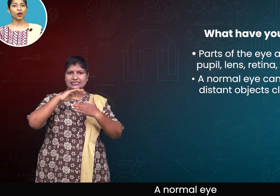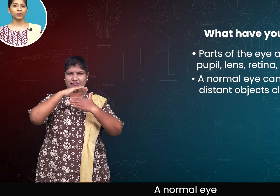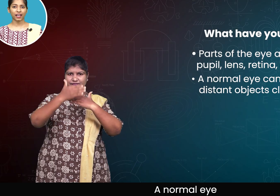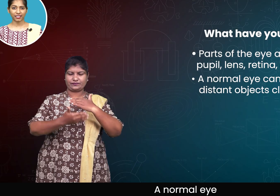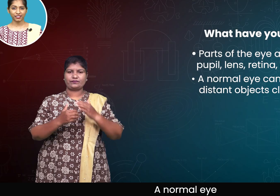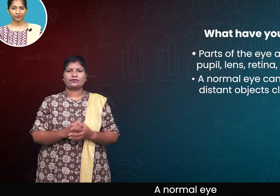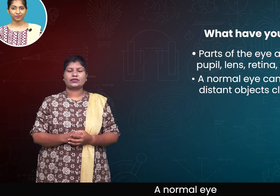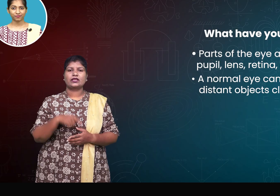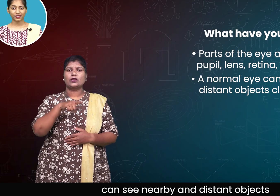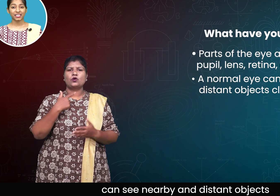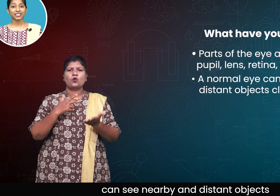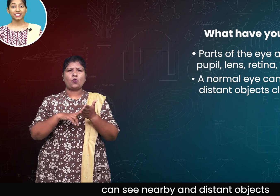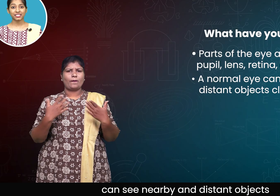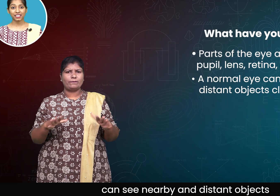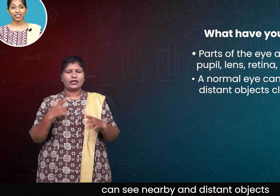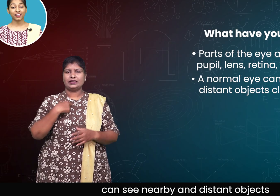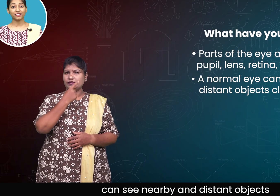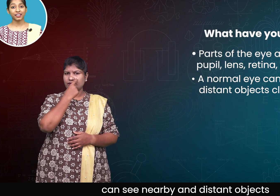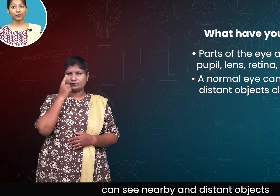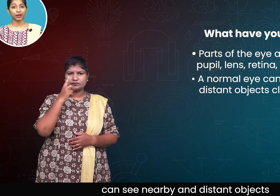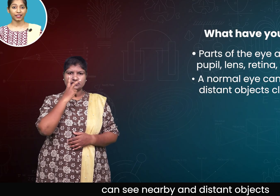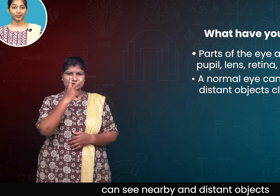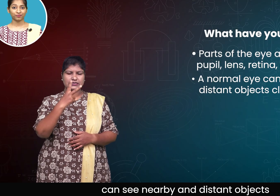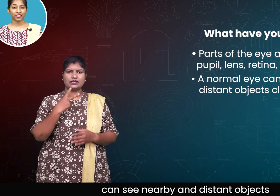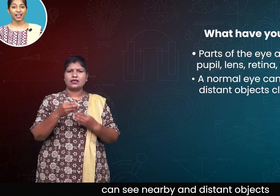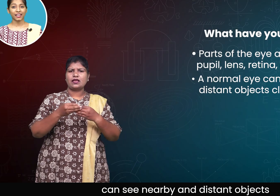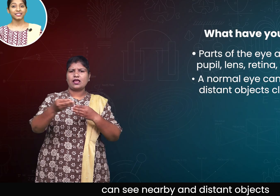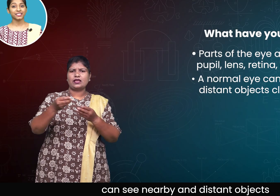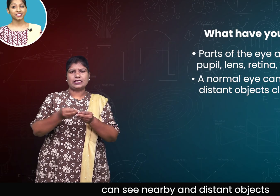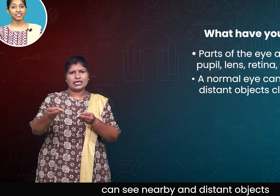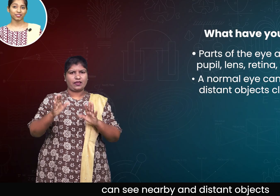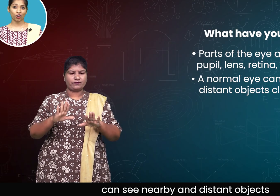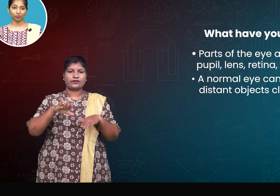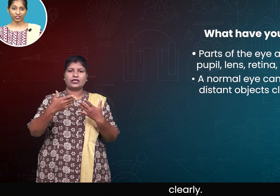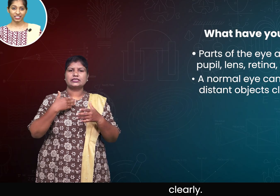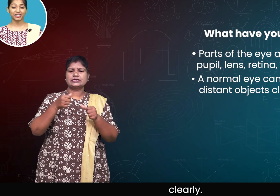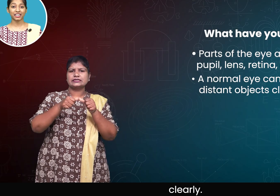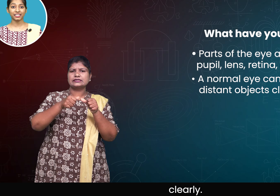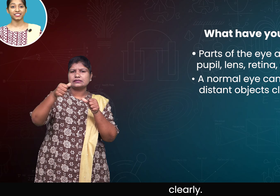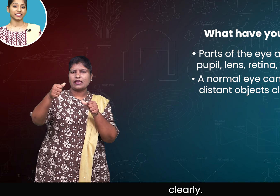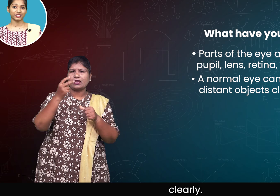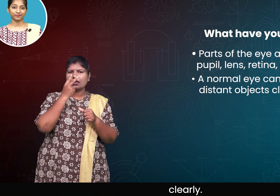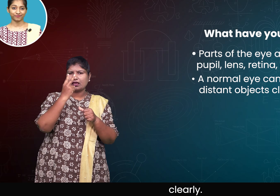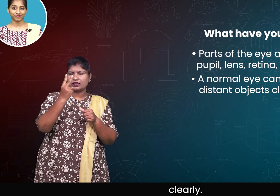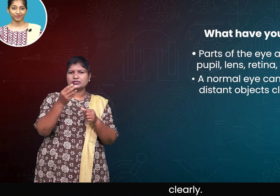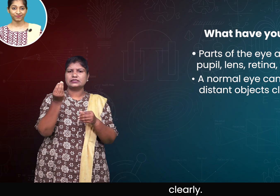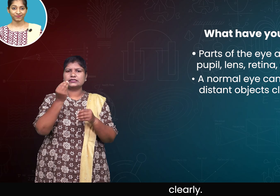A normal eye can see nearby and distant objects